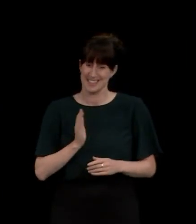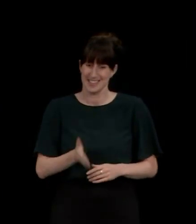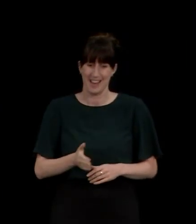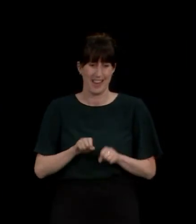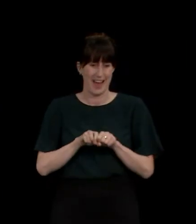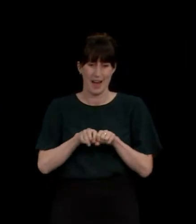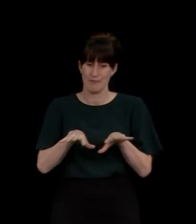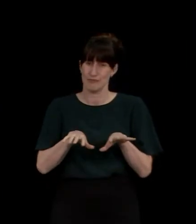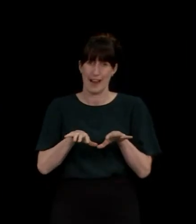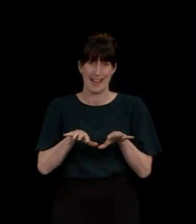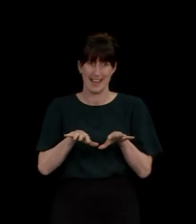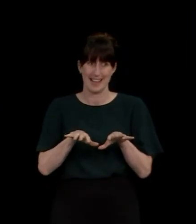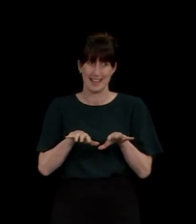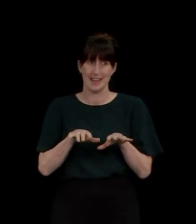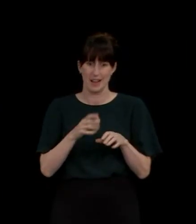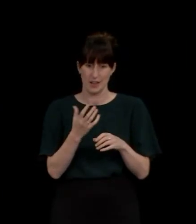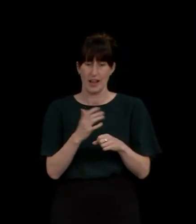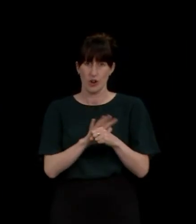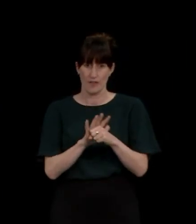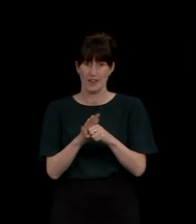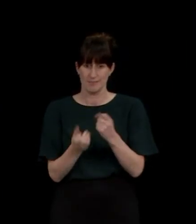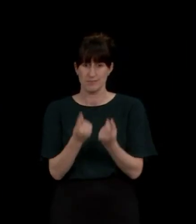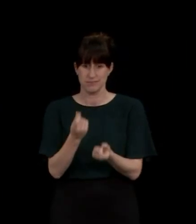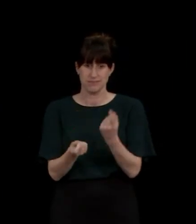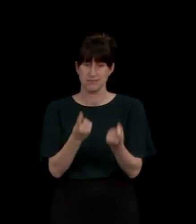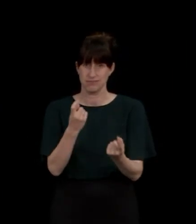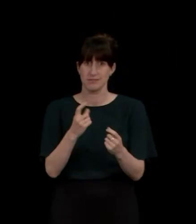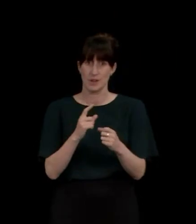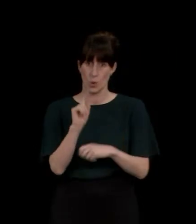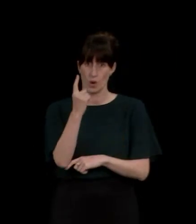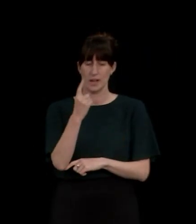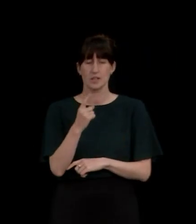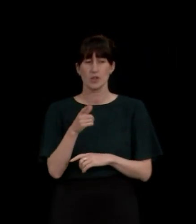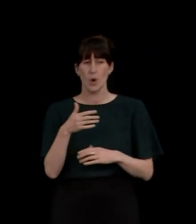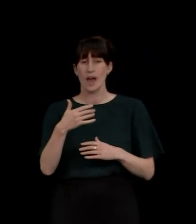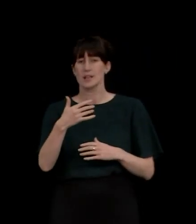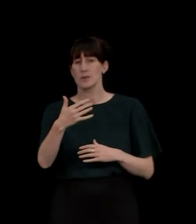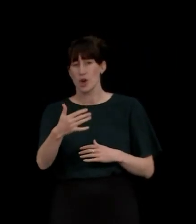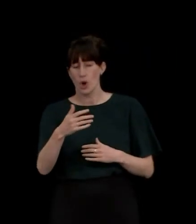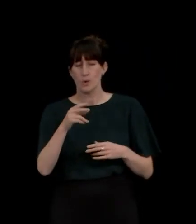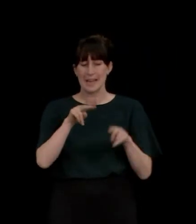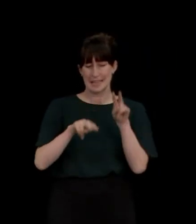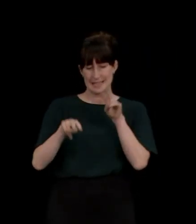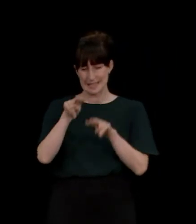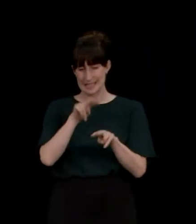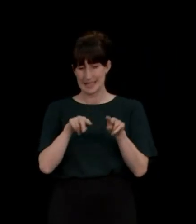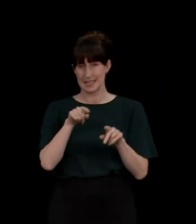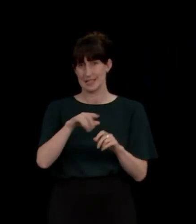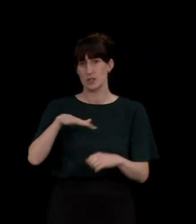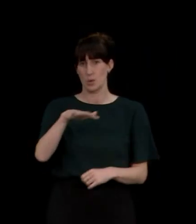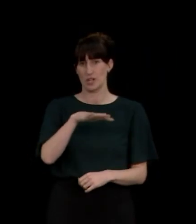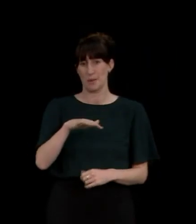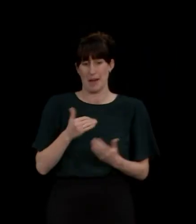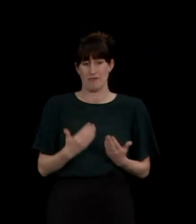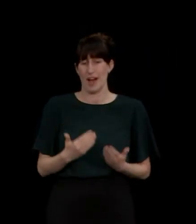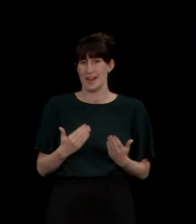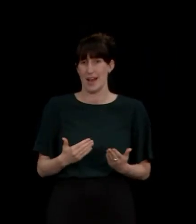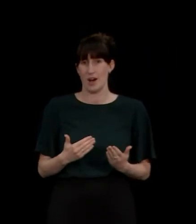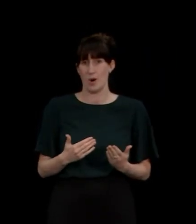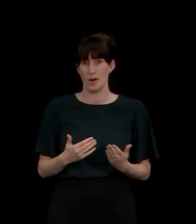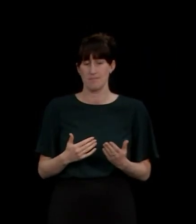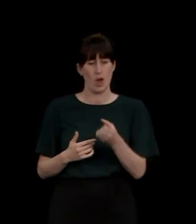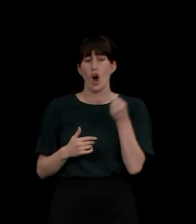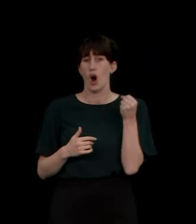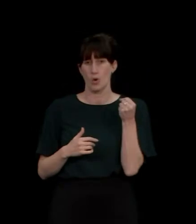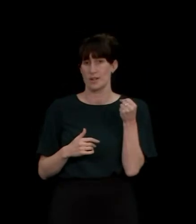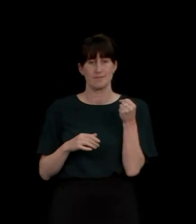we'll continue to assess the role of the regional boundary as we go, but at the moment, it is not one of the things I expect to be